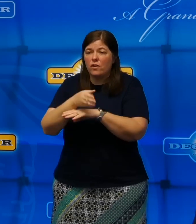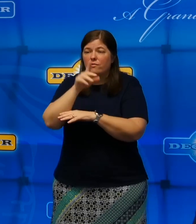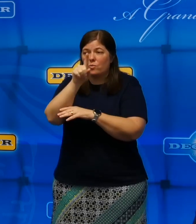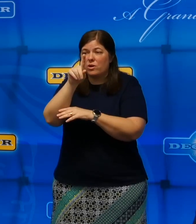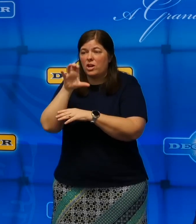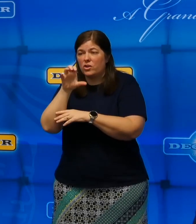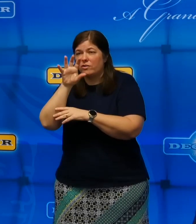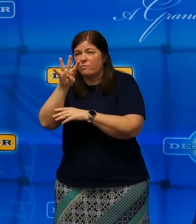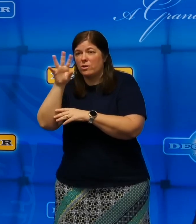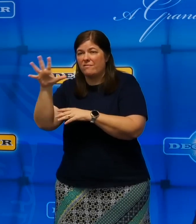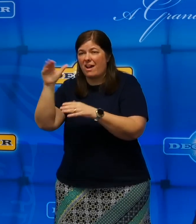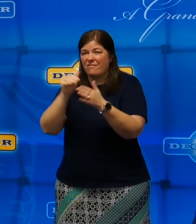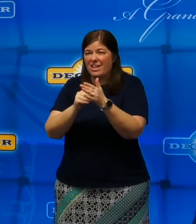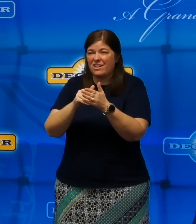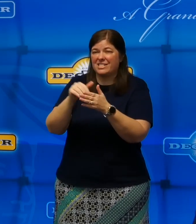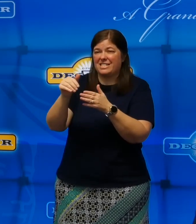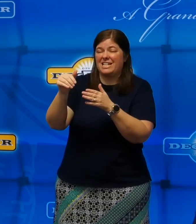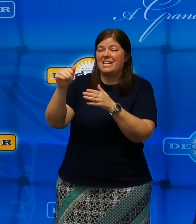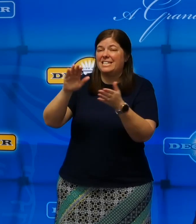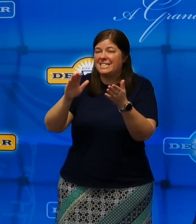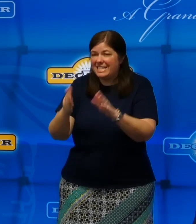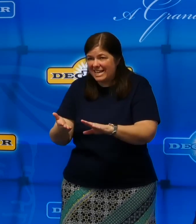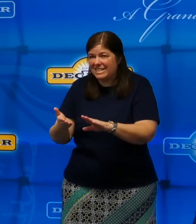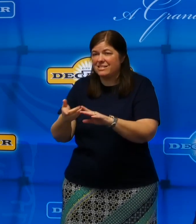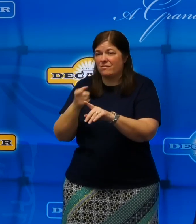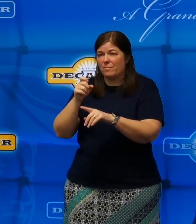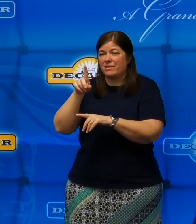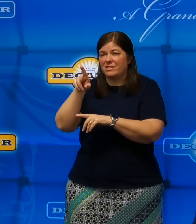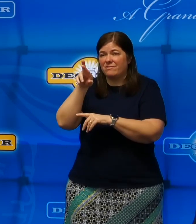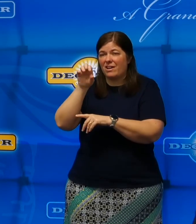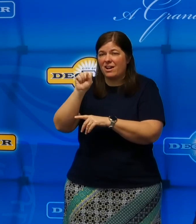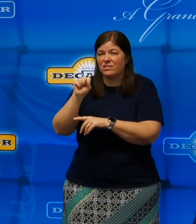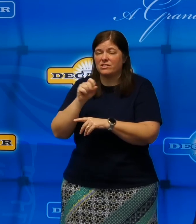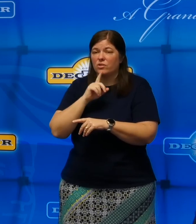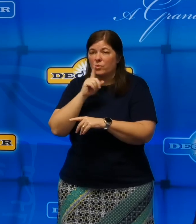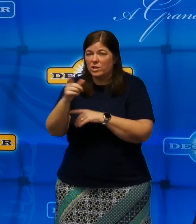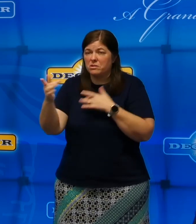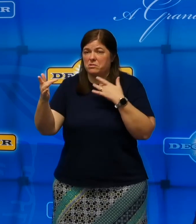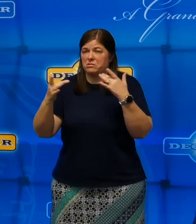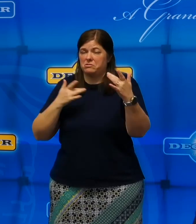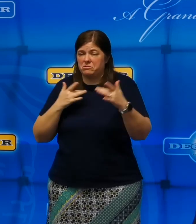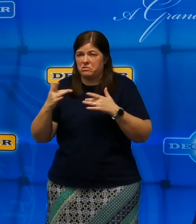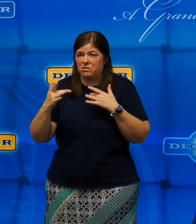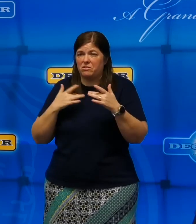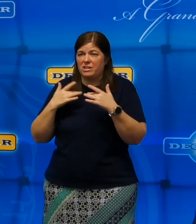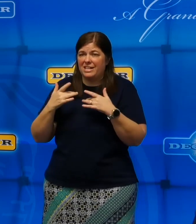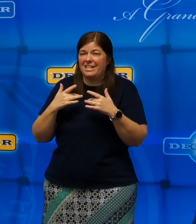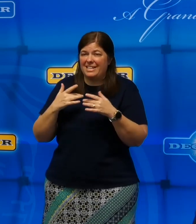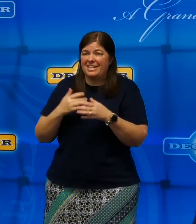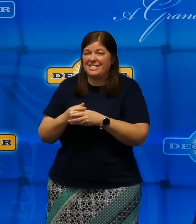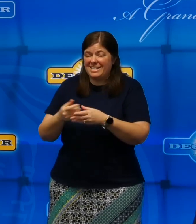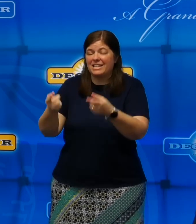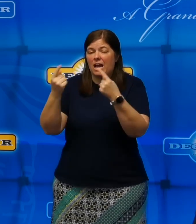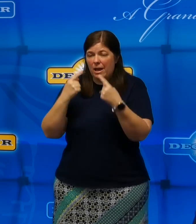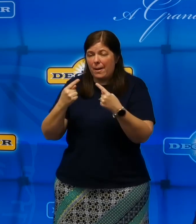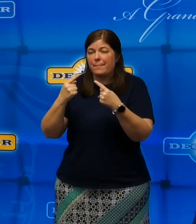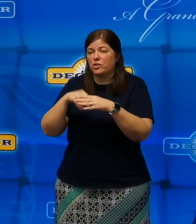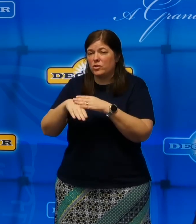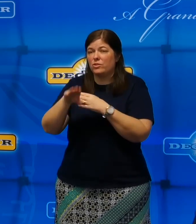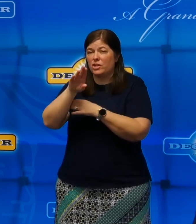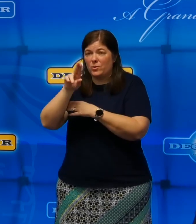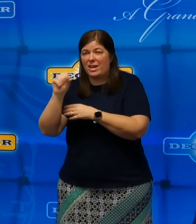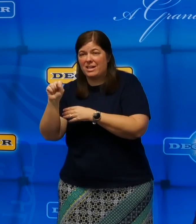145,000 deaths from this virus. Now, the real concern for us is it did invade the United States. And